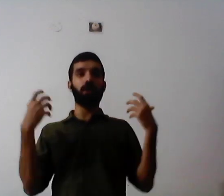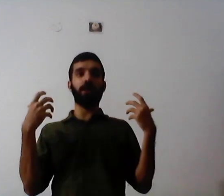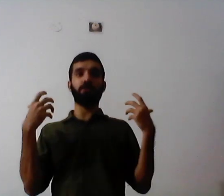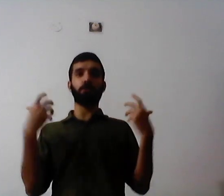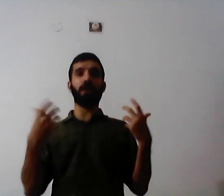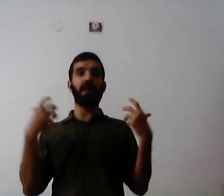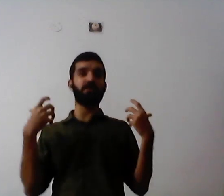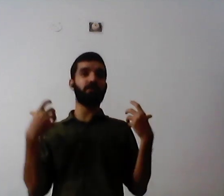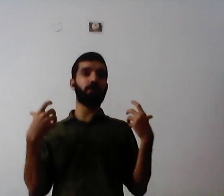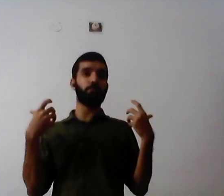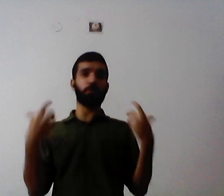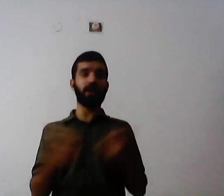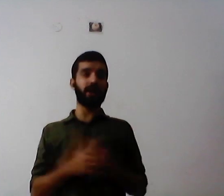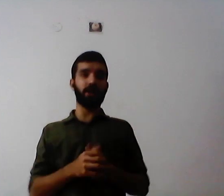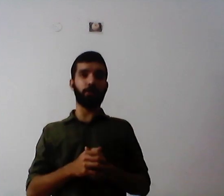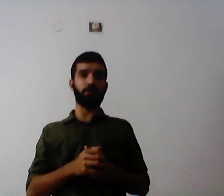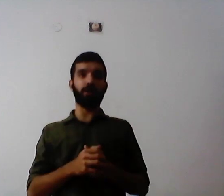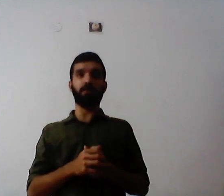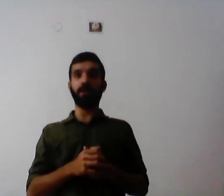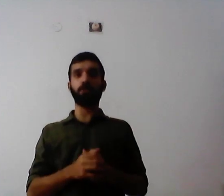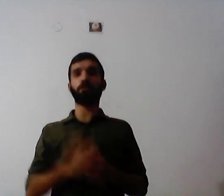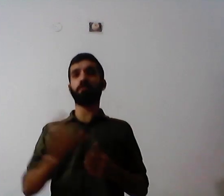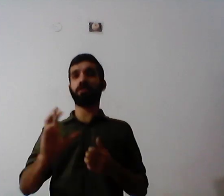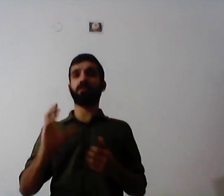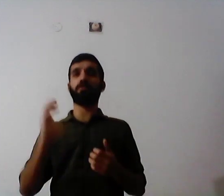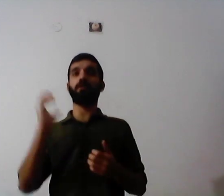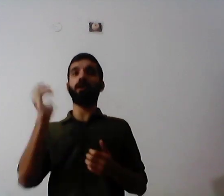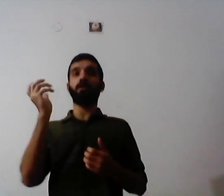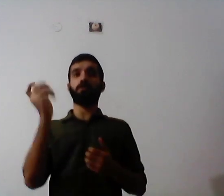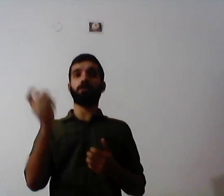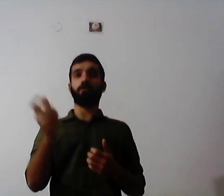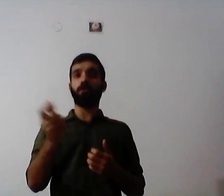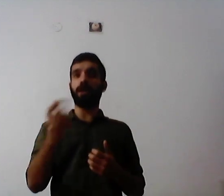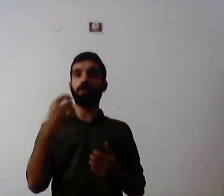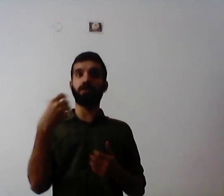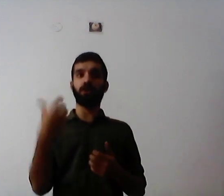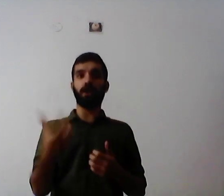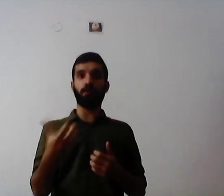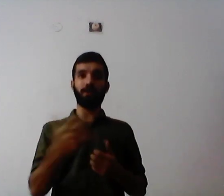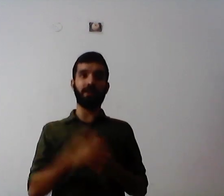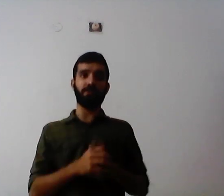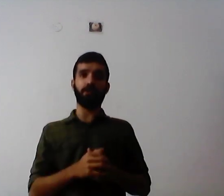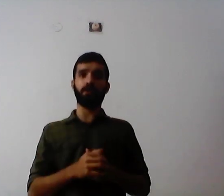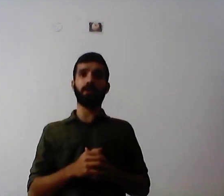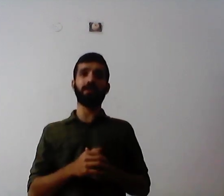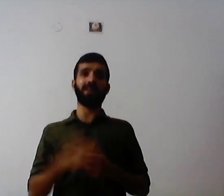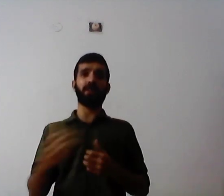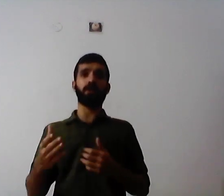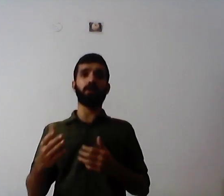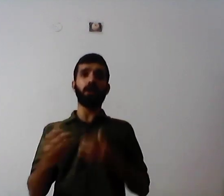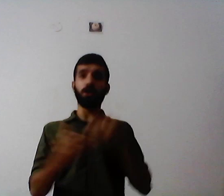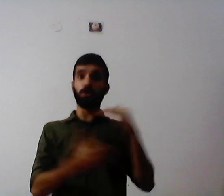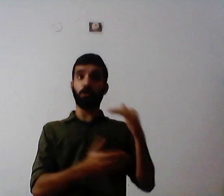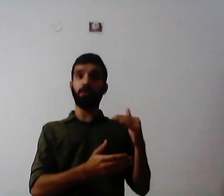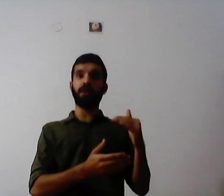should have a proper clarity on that, right? So first of all, I'll start with the definition. That is, solubility